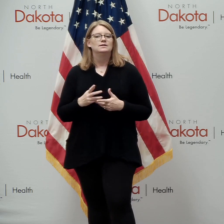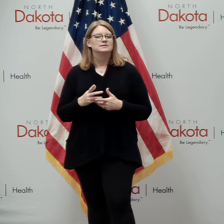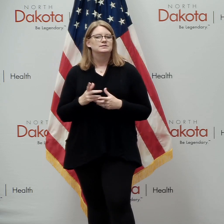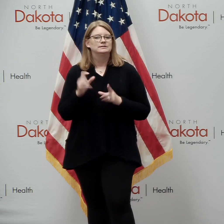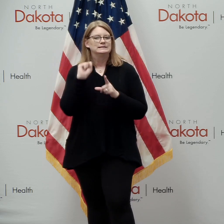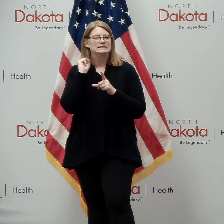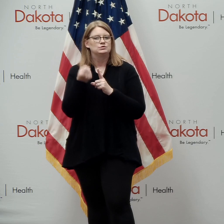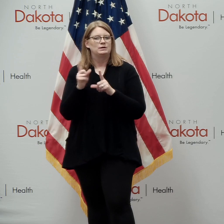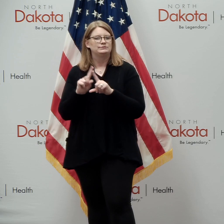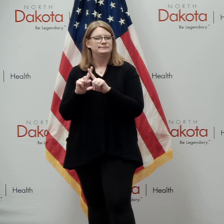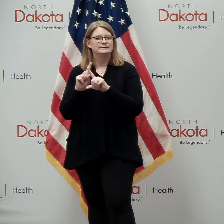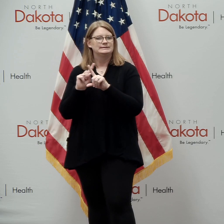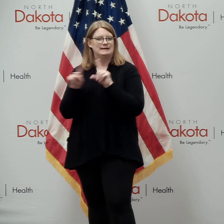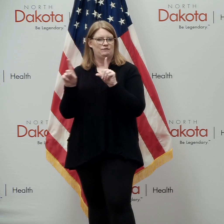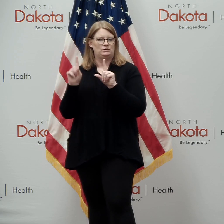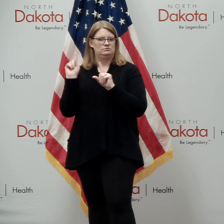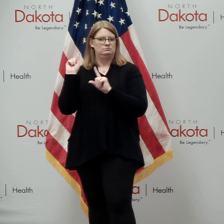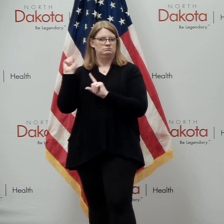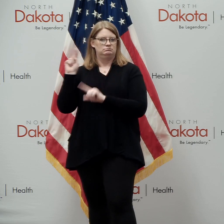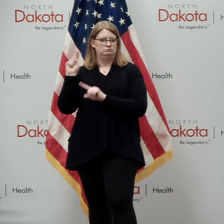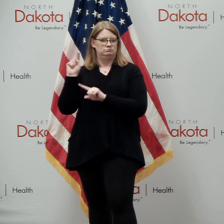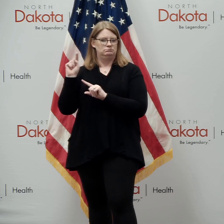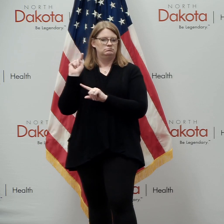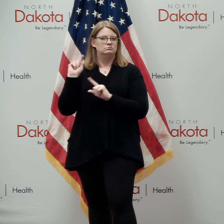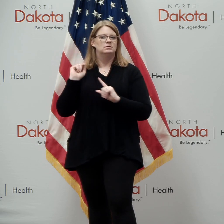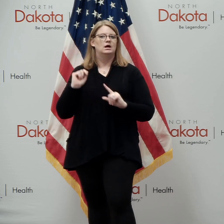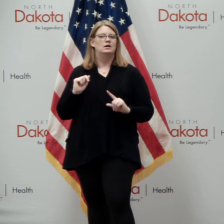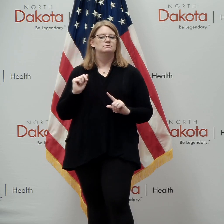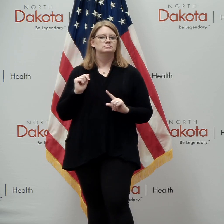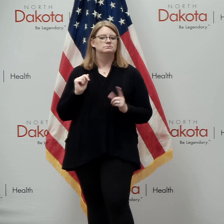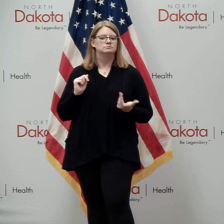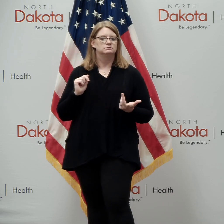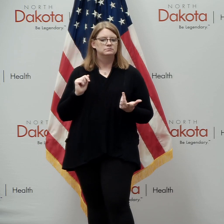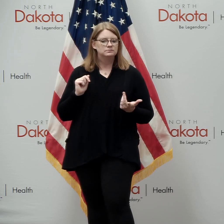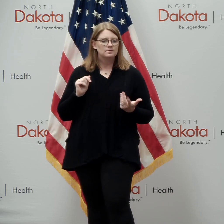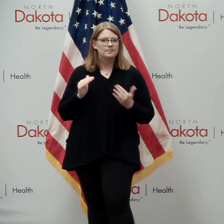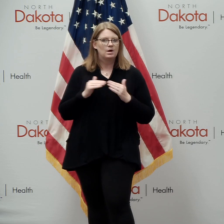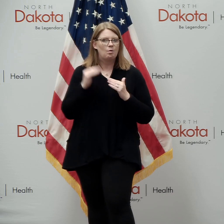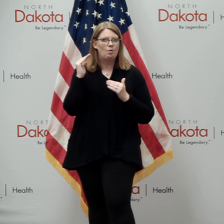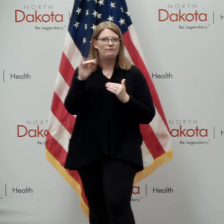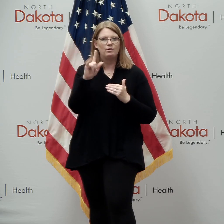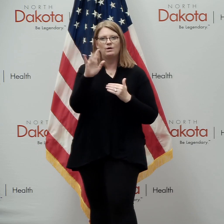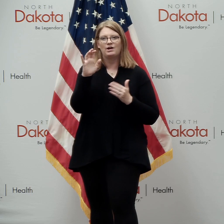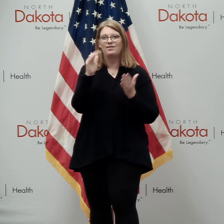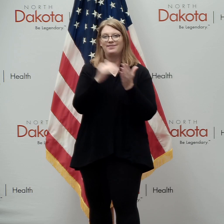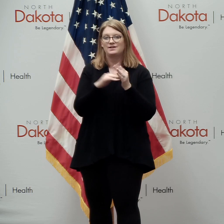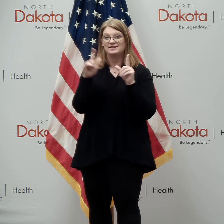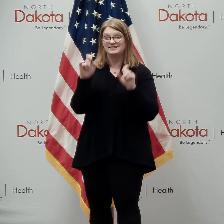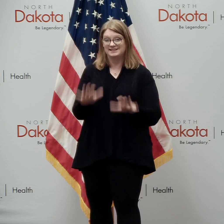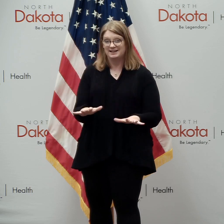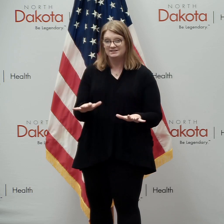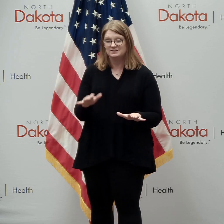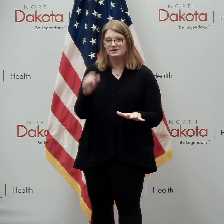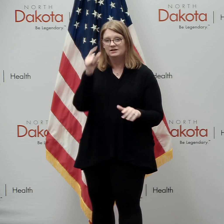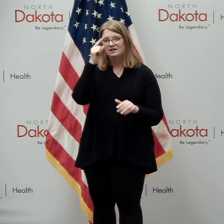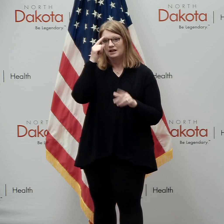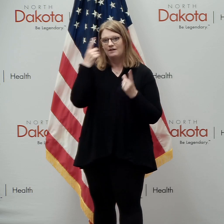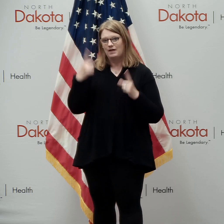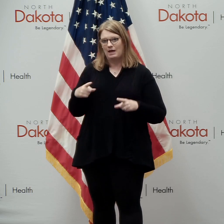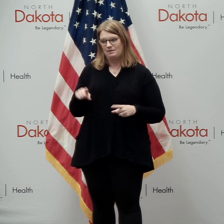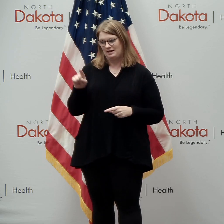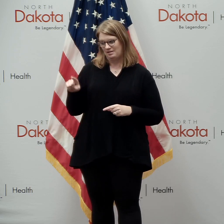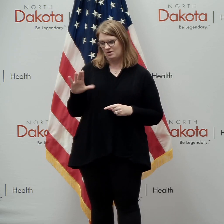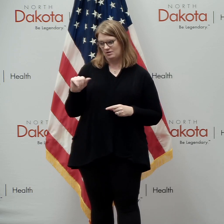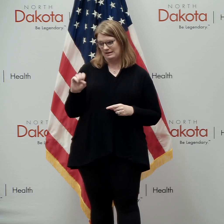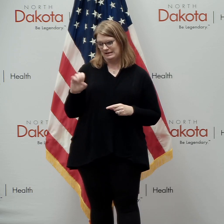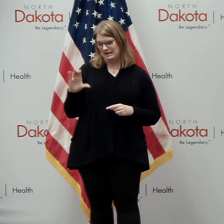different in those two counties right now. But I think, again, over 100,000 of the tests that we've done in the state of North Dakota have happened in Cass County.